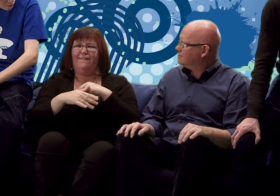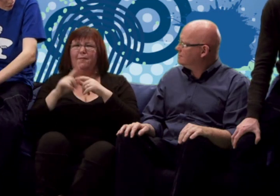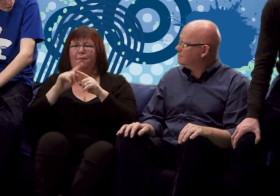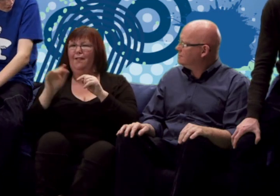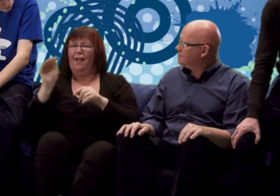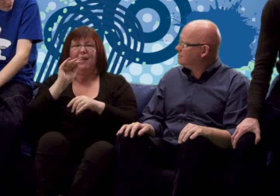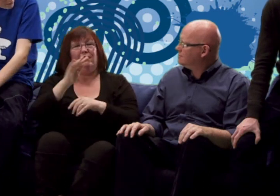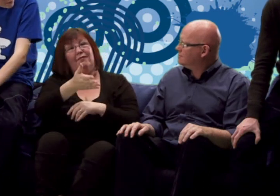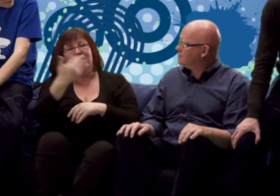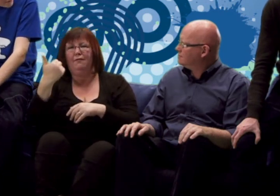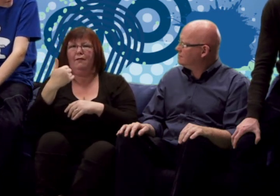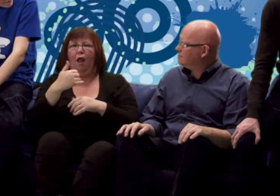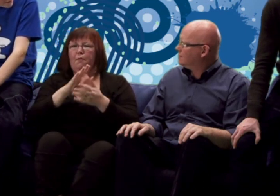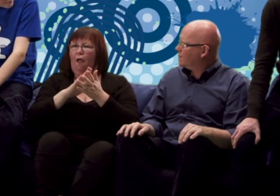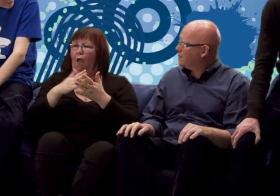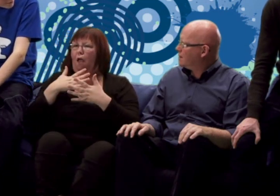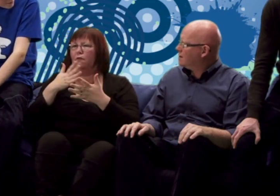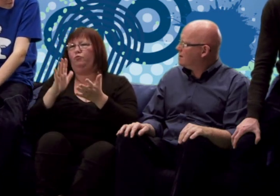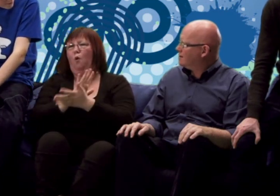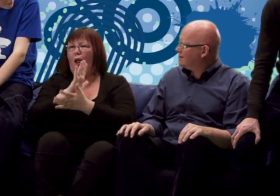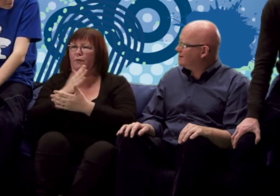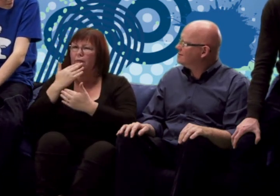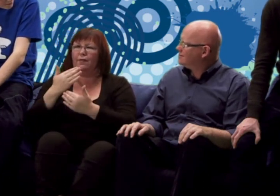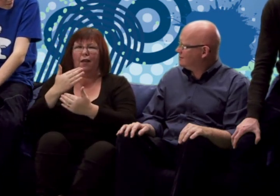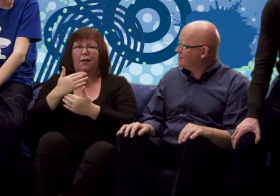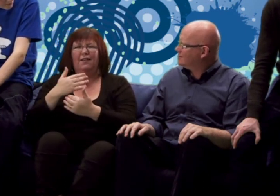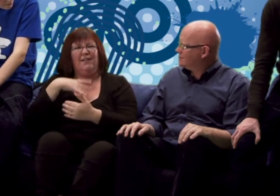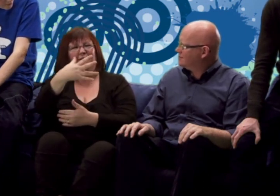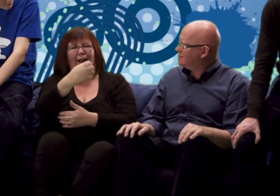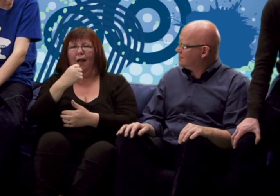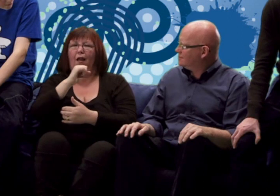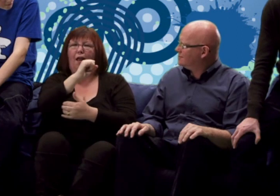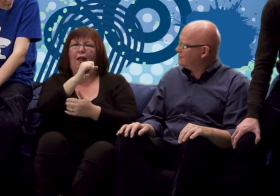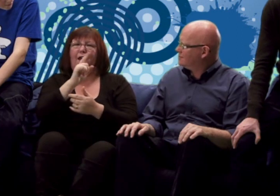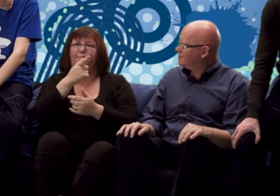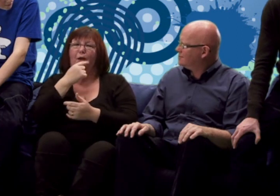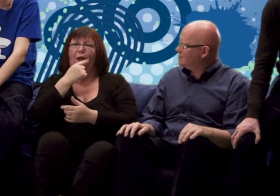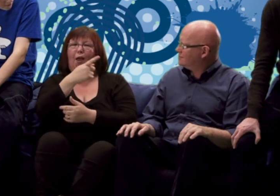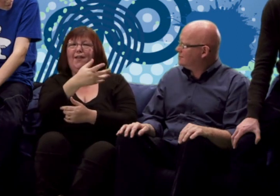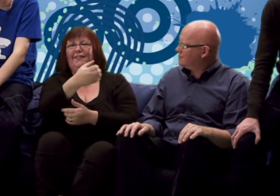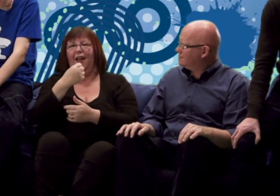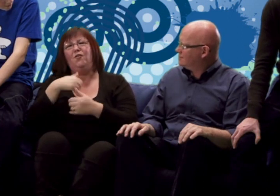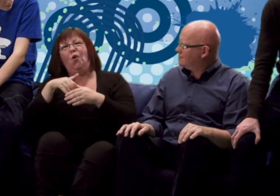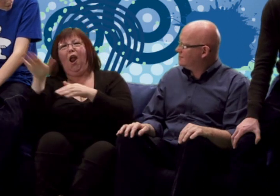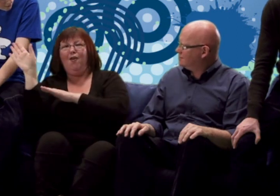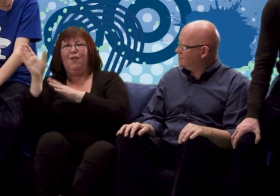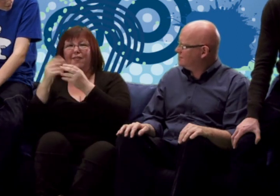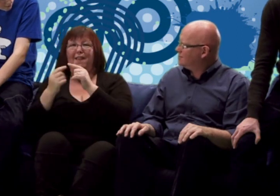them. And I would say to Colin, bring your friend along, bring your other friend. And we would go out for the day with him, and it's company